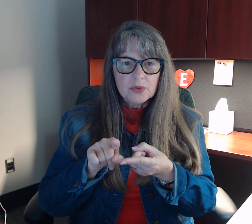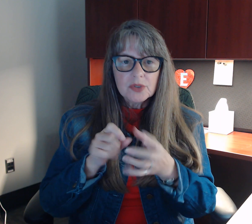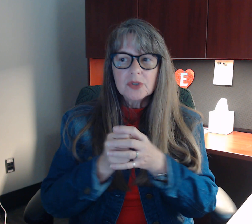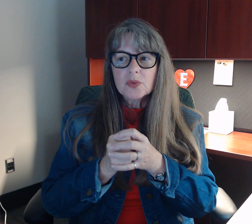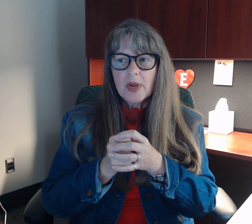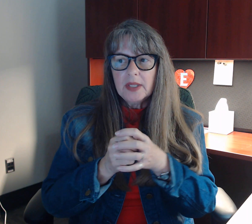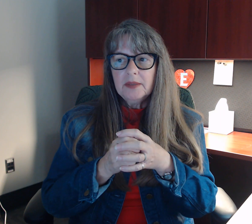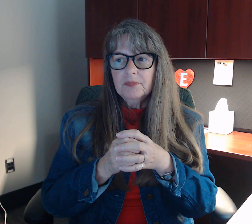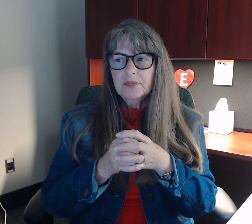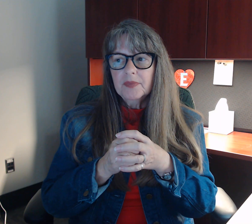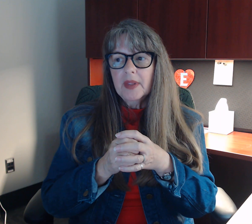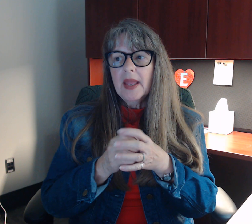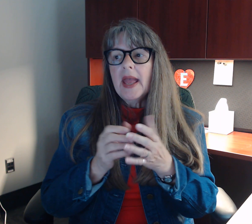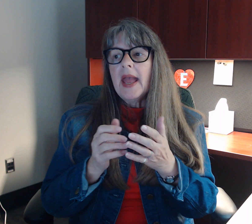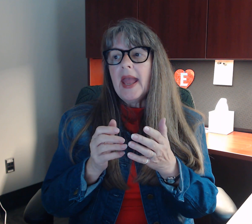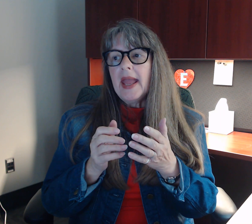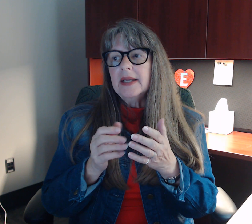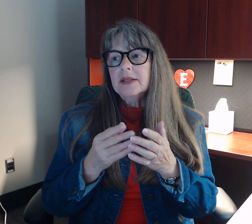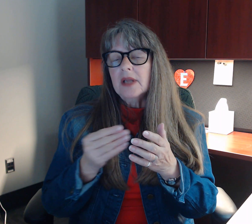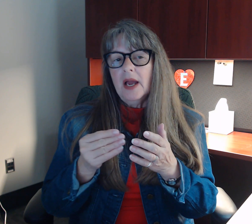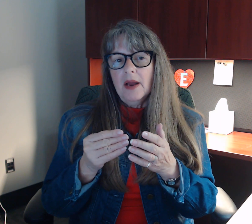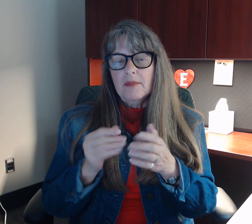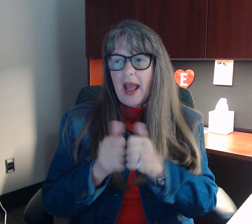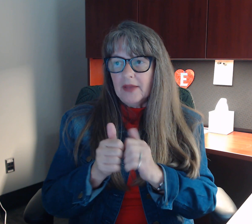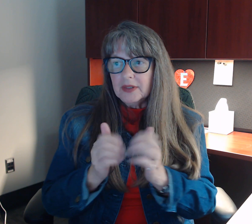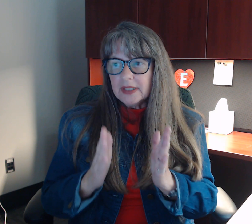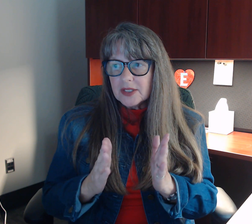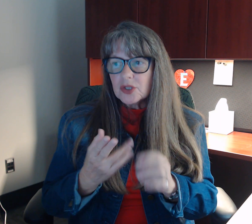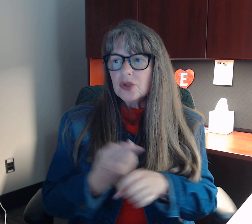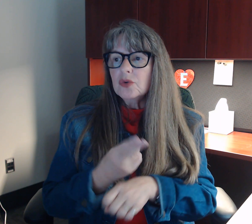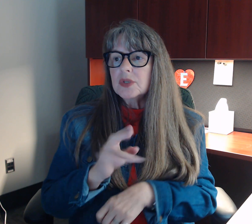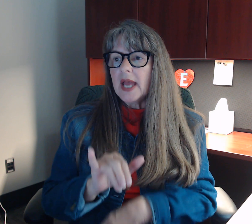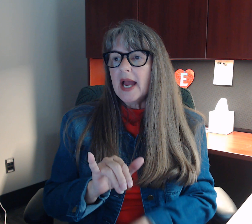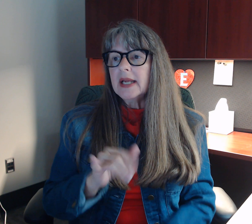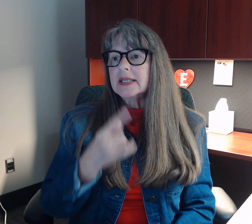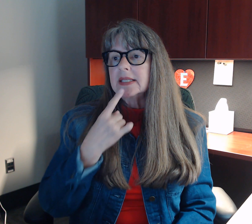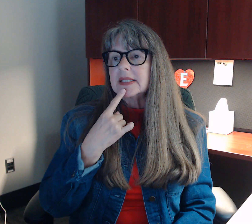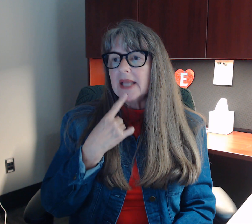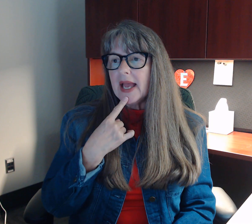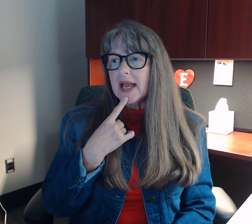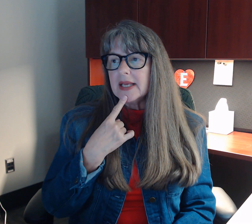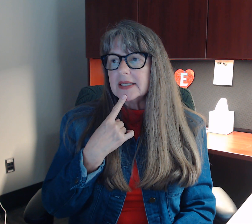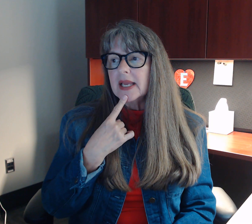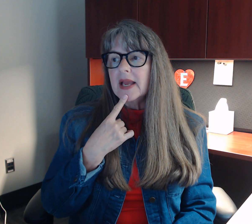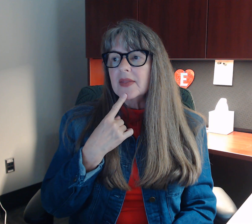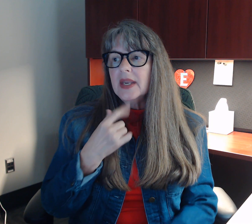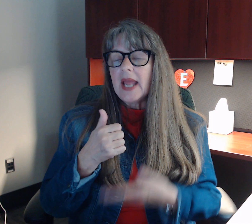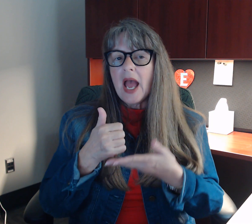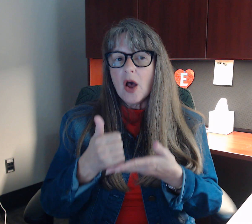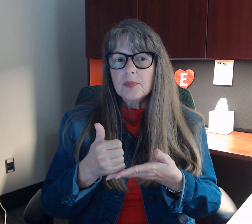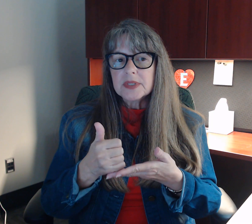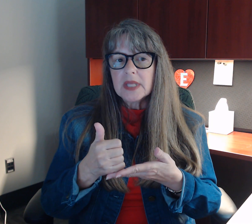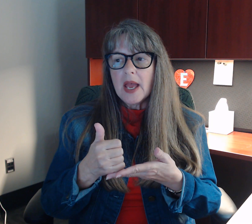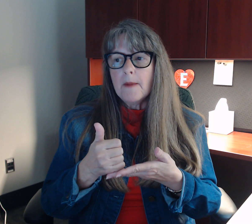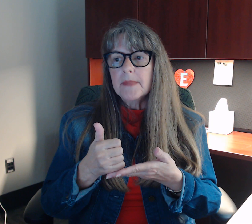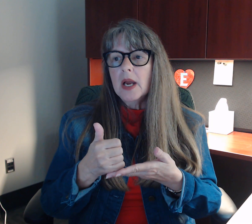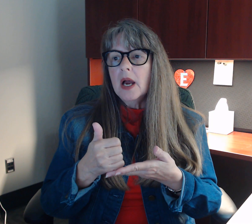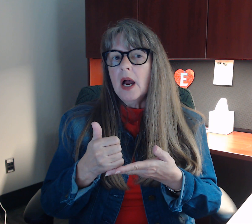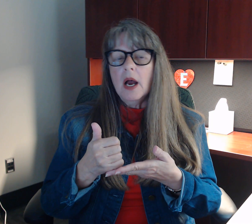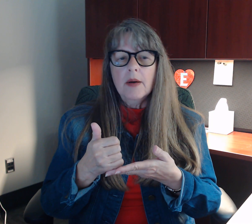the swelling. And athletes use that because it says that it helps them